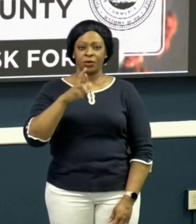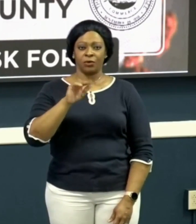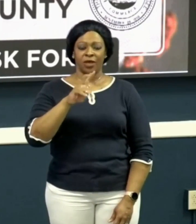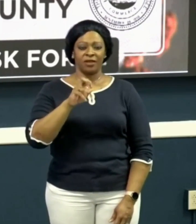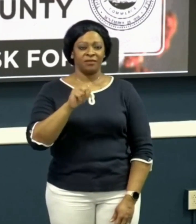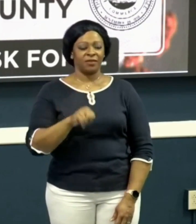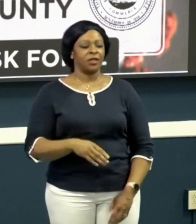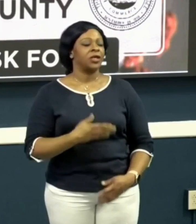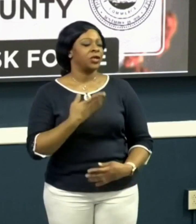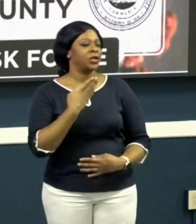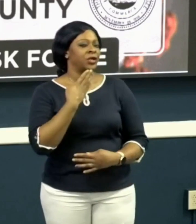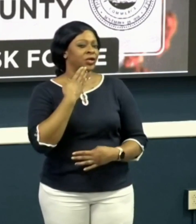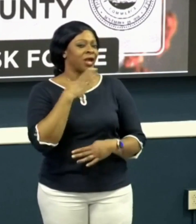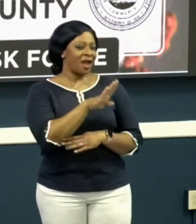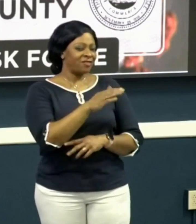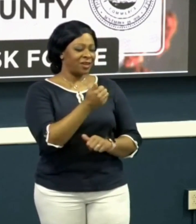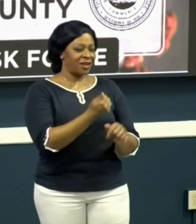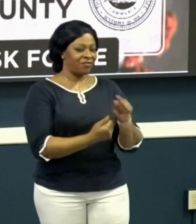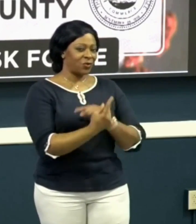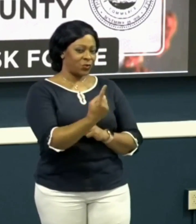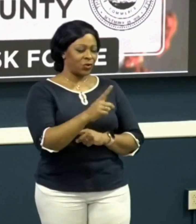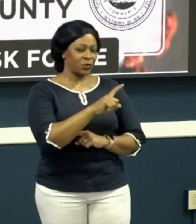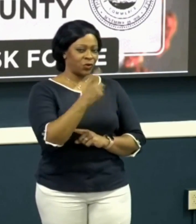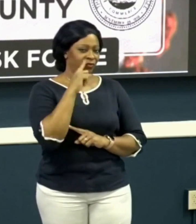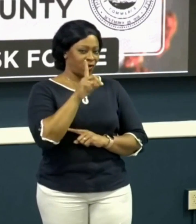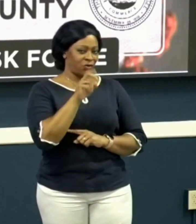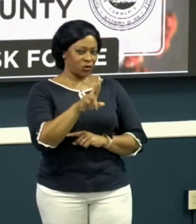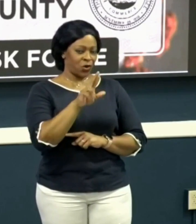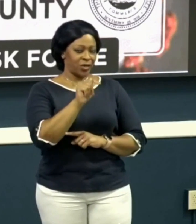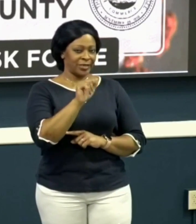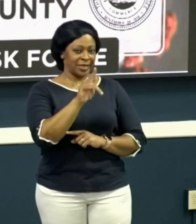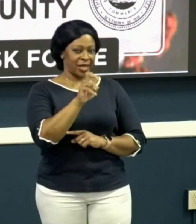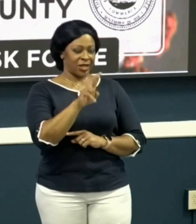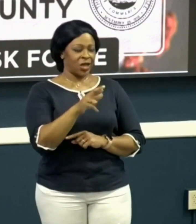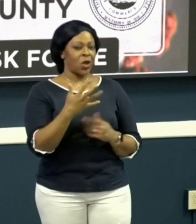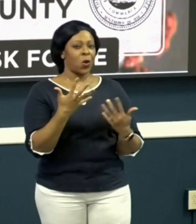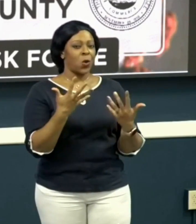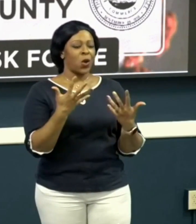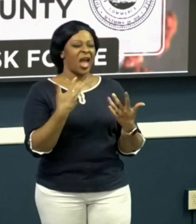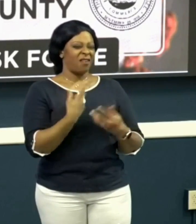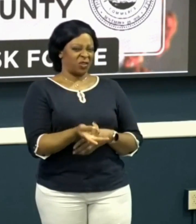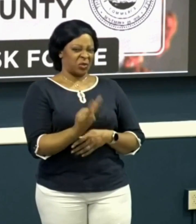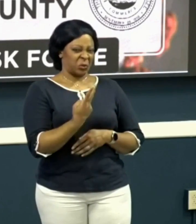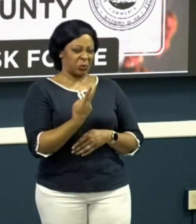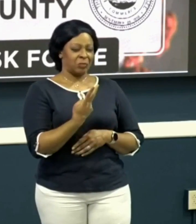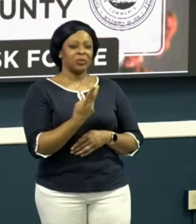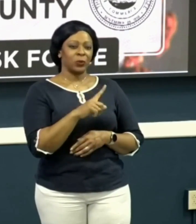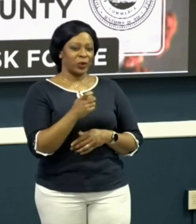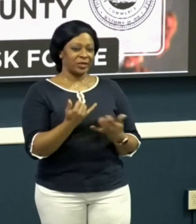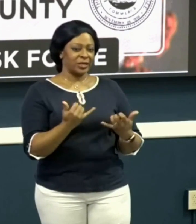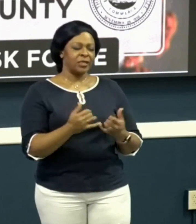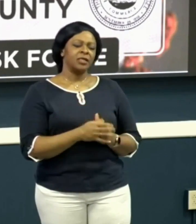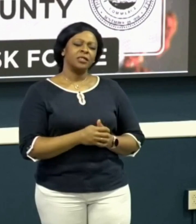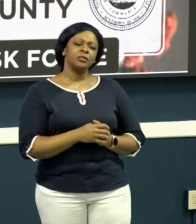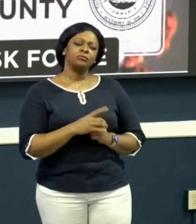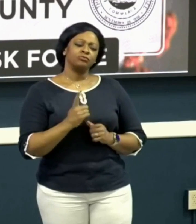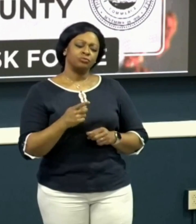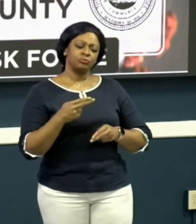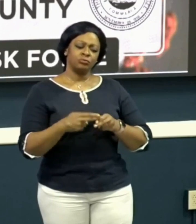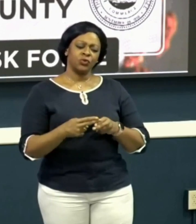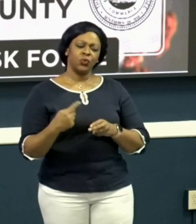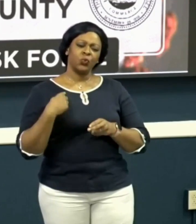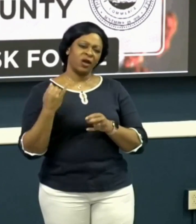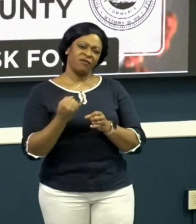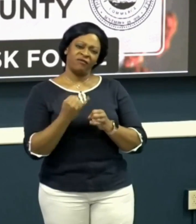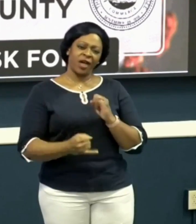Good afternoon, everybody. This question is for Dr. Taylor. I just have two today. You guys have mentioned that we are